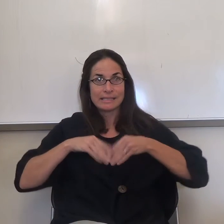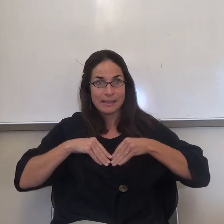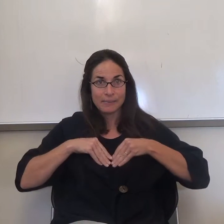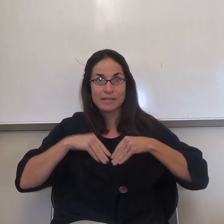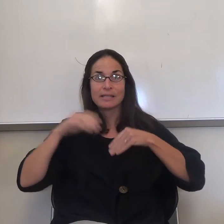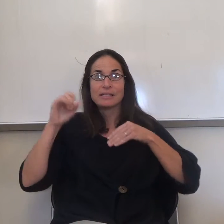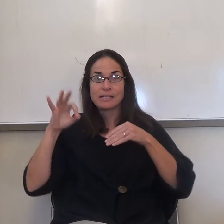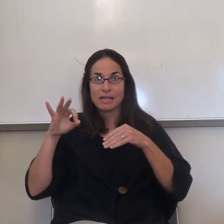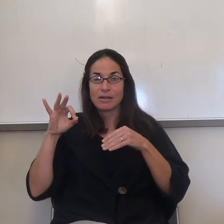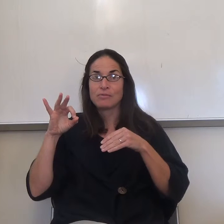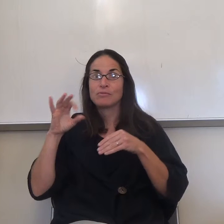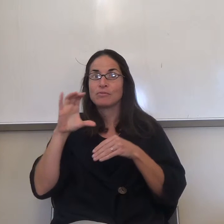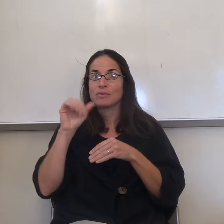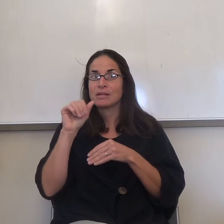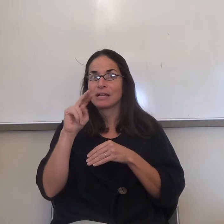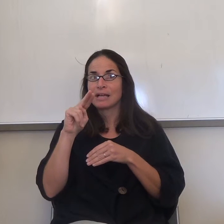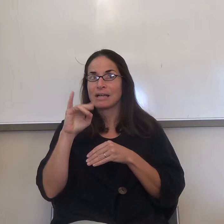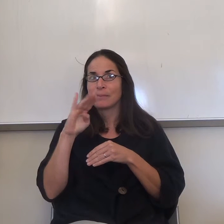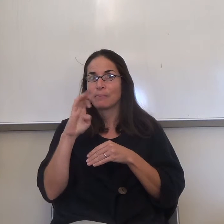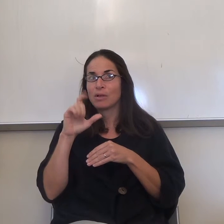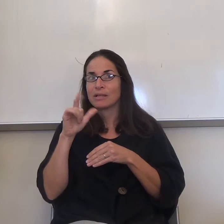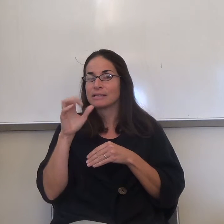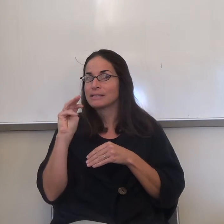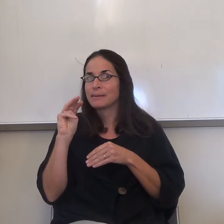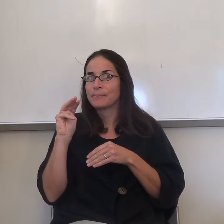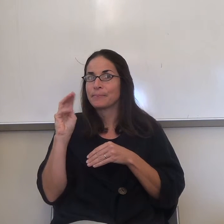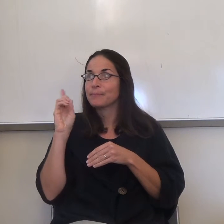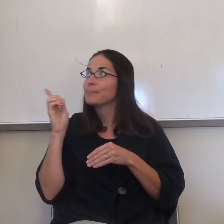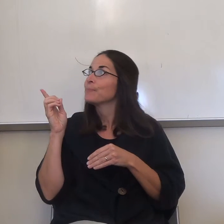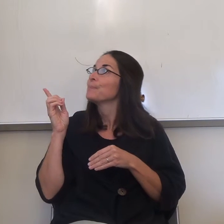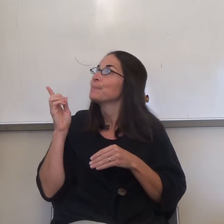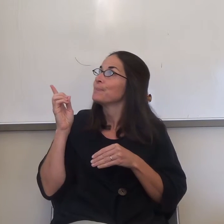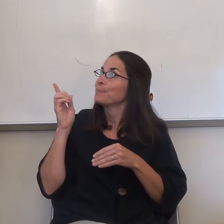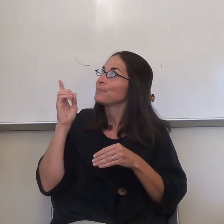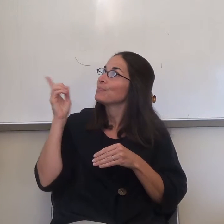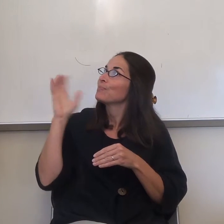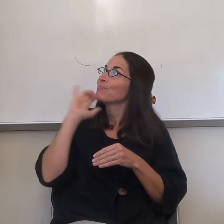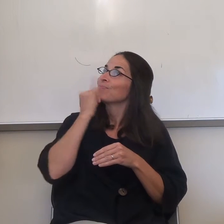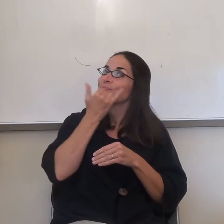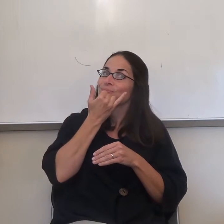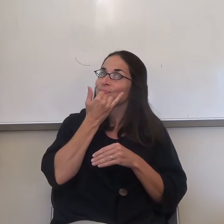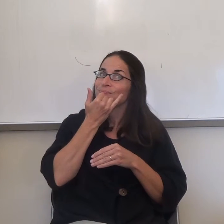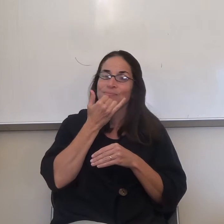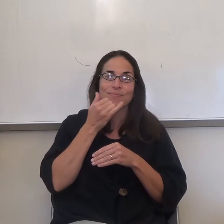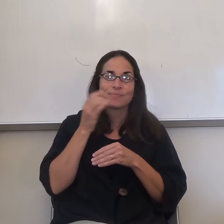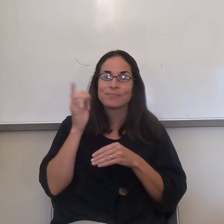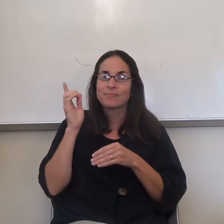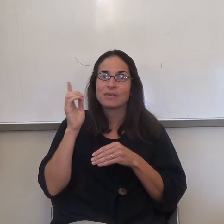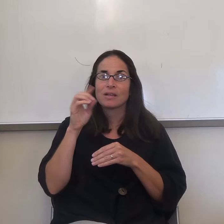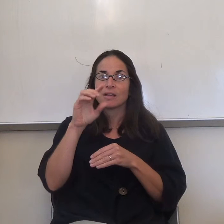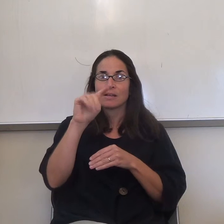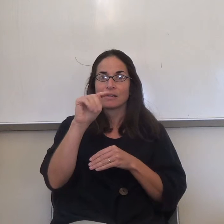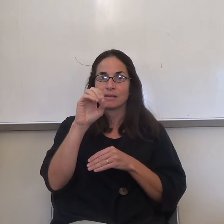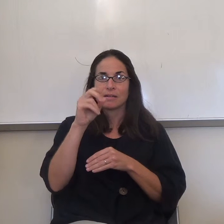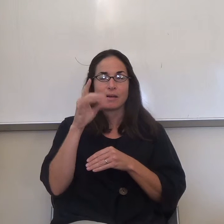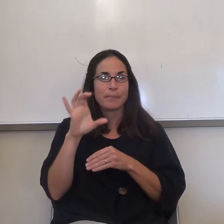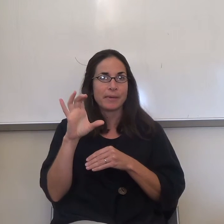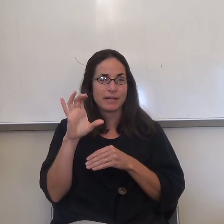so that's not the topic. See what I'm saying? Probably put Yeah, acceptance the of it. topic is the acceptance